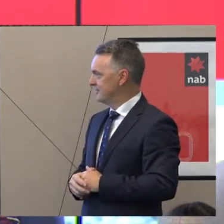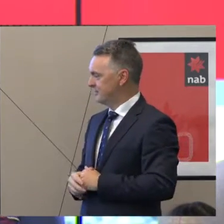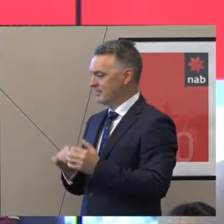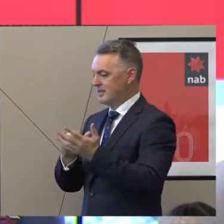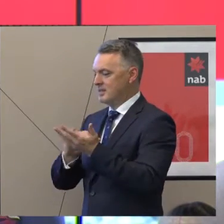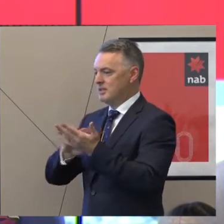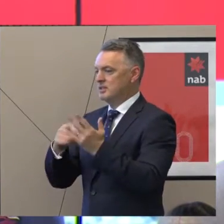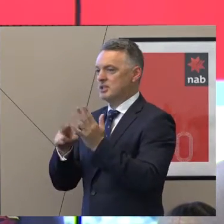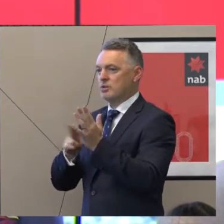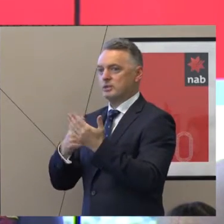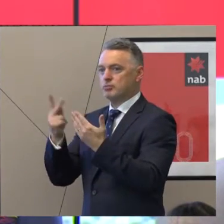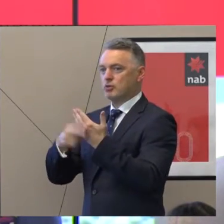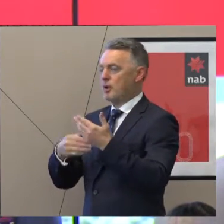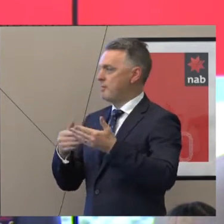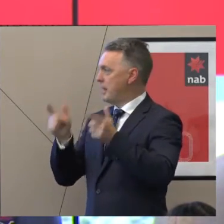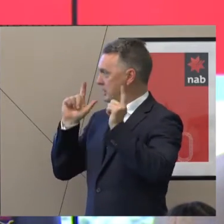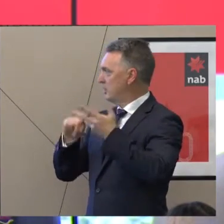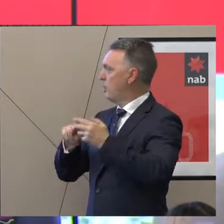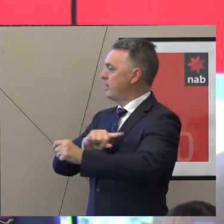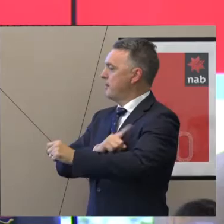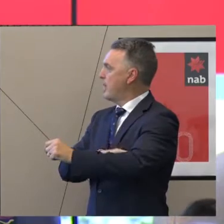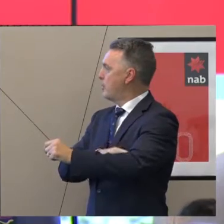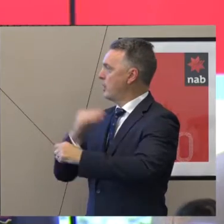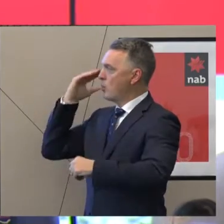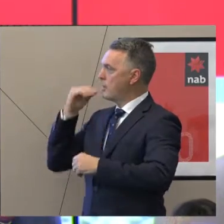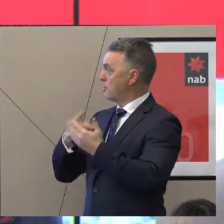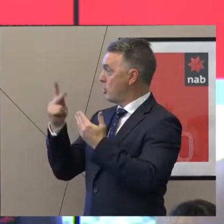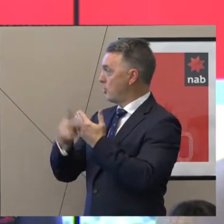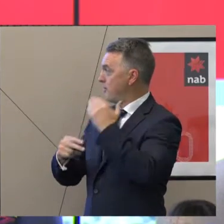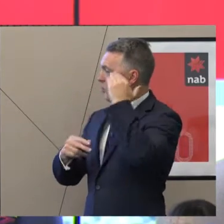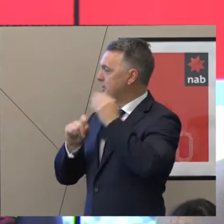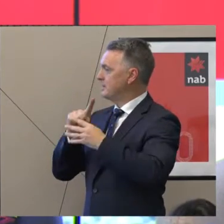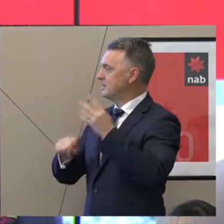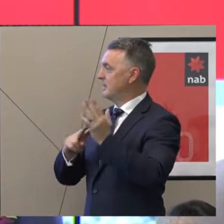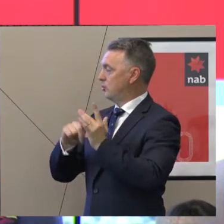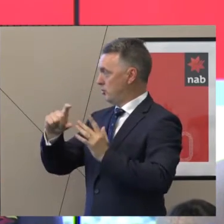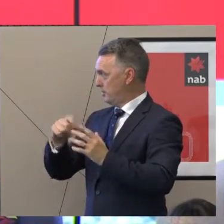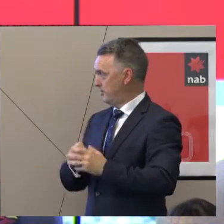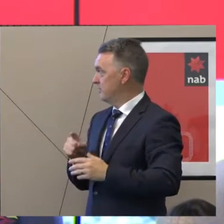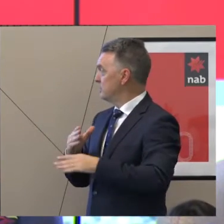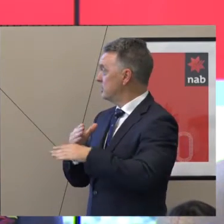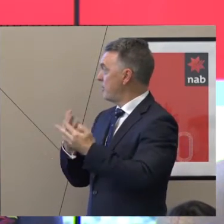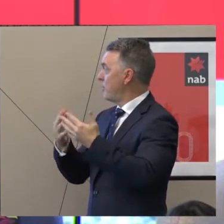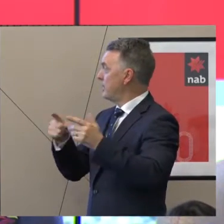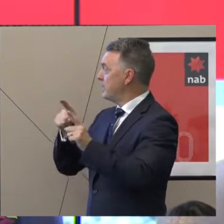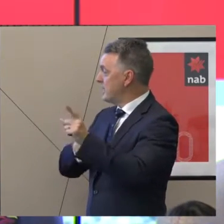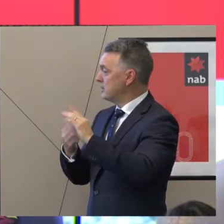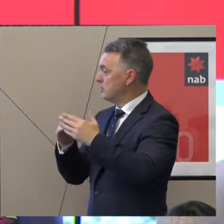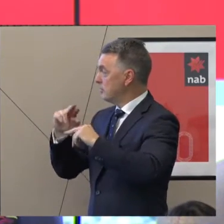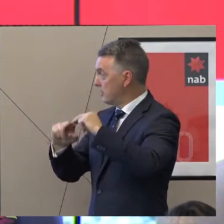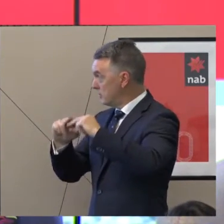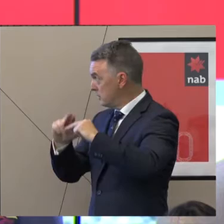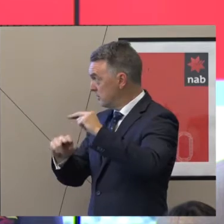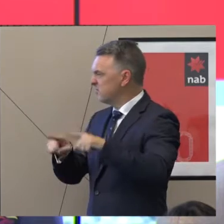Sharon is the Program Manager of the Empowering Women's Program at Women with Disabilities Victoria. She has worked for many years in community development in